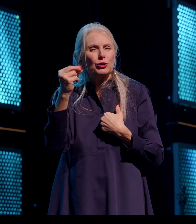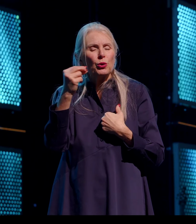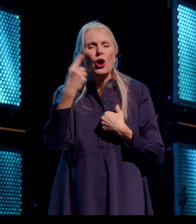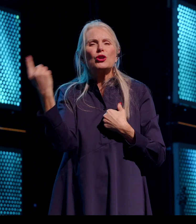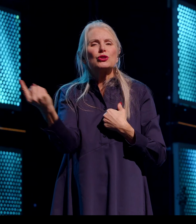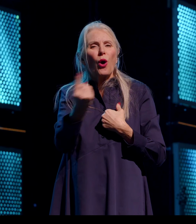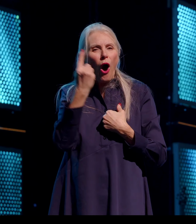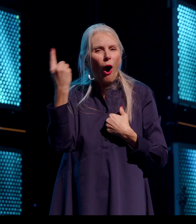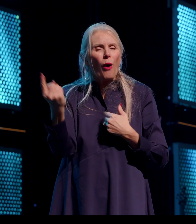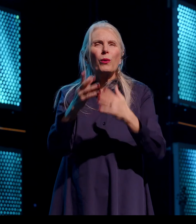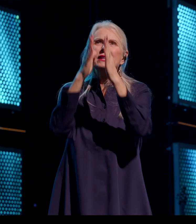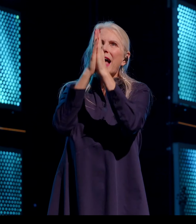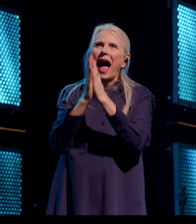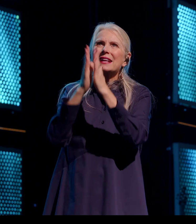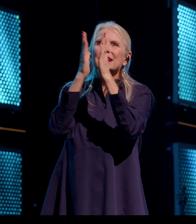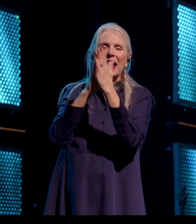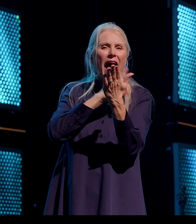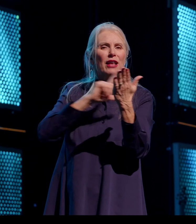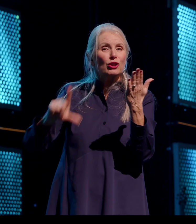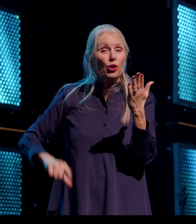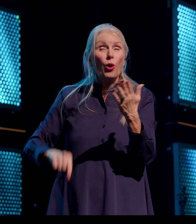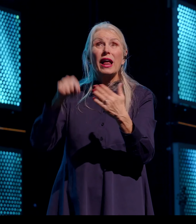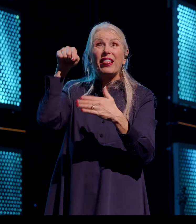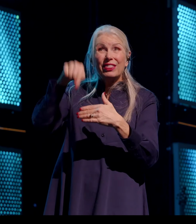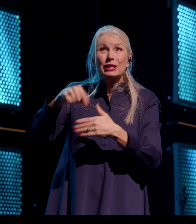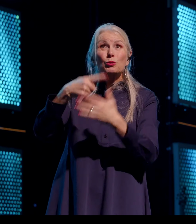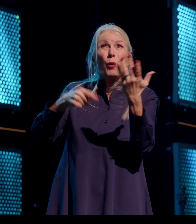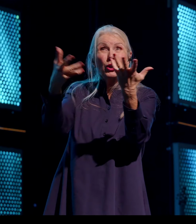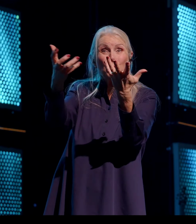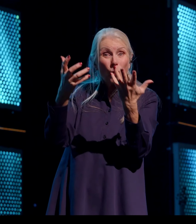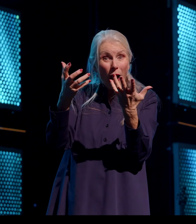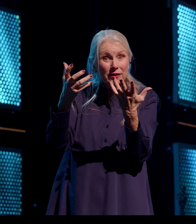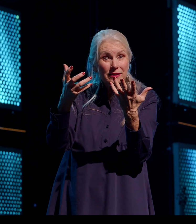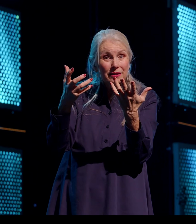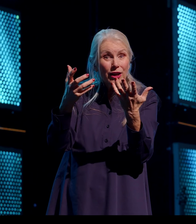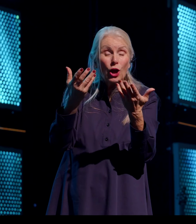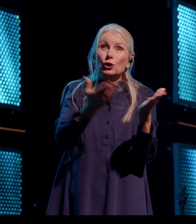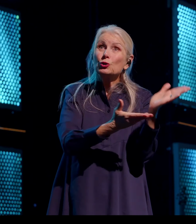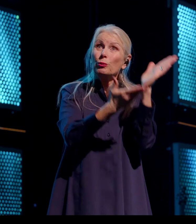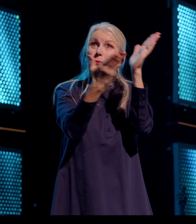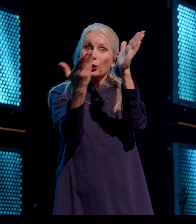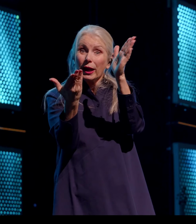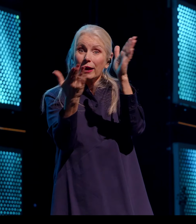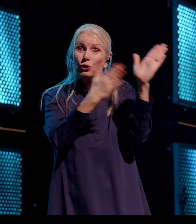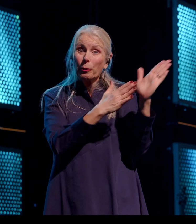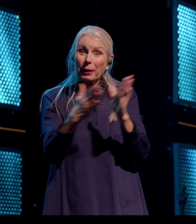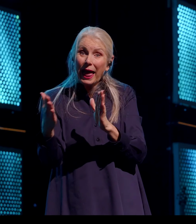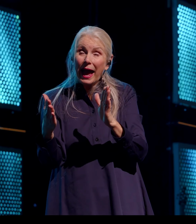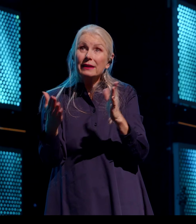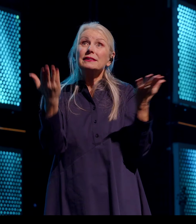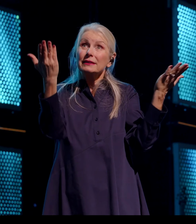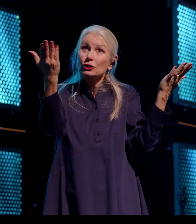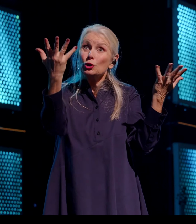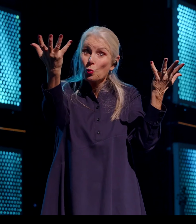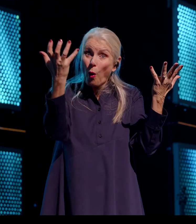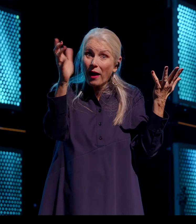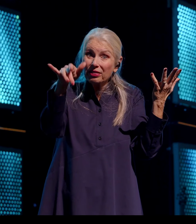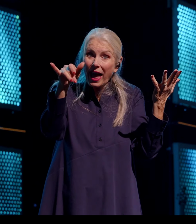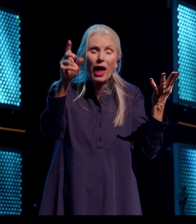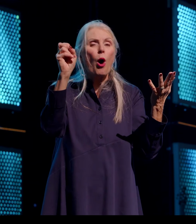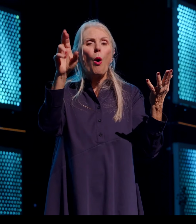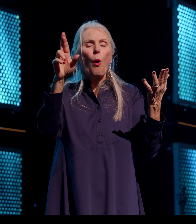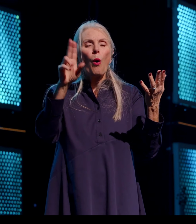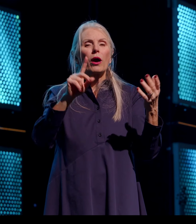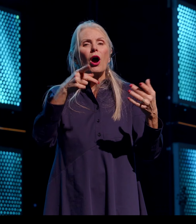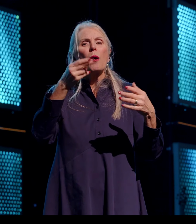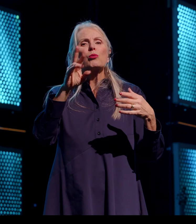Lord whatever we're doing, saying, is this what you want? Is this what you want? We're taking our plans to the Lord, saying, God, do what you want. I mean, Proverbs 16:3, commit